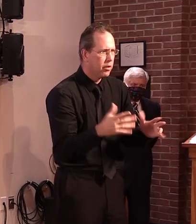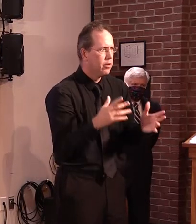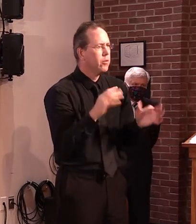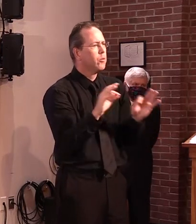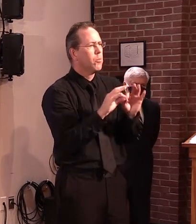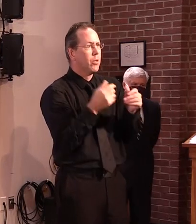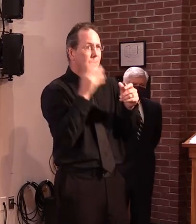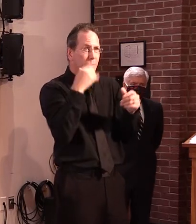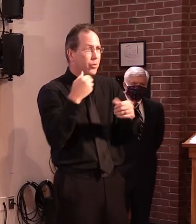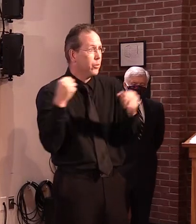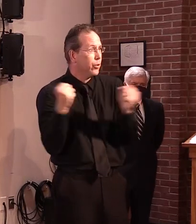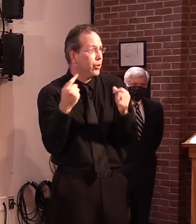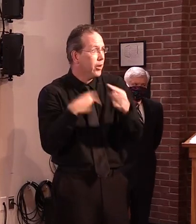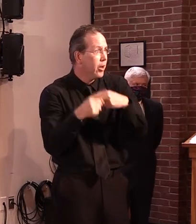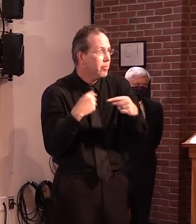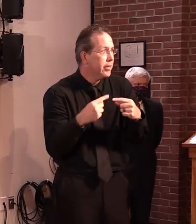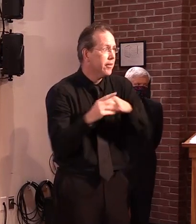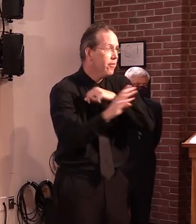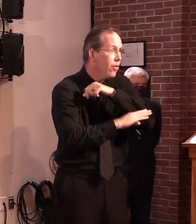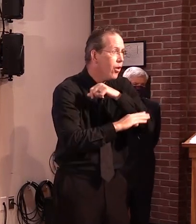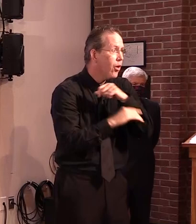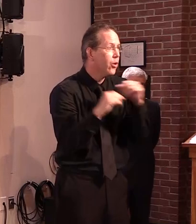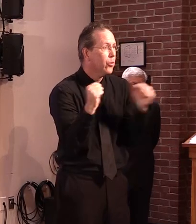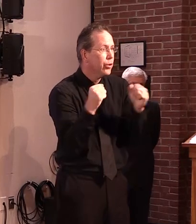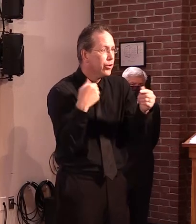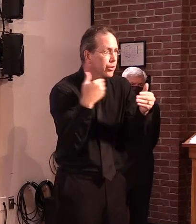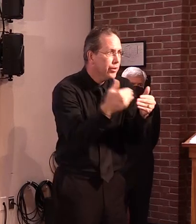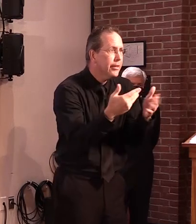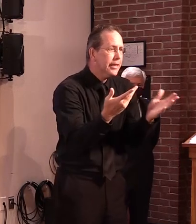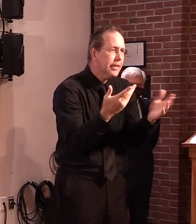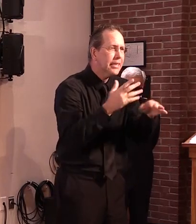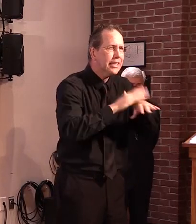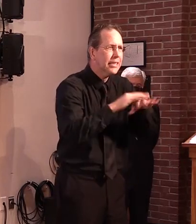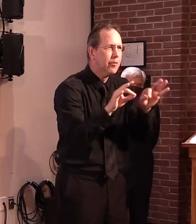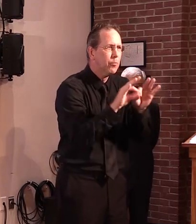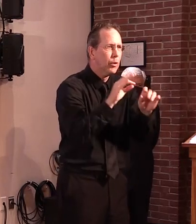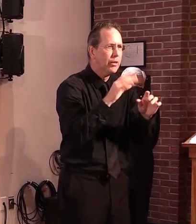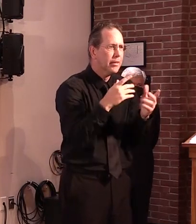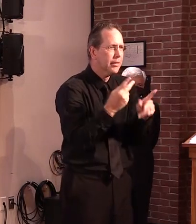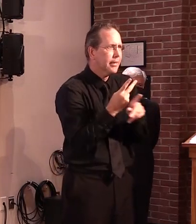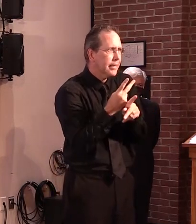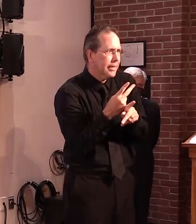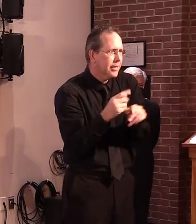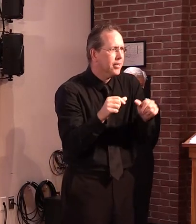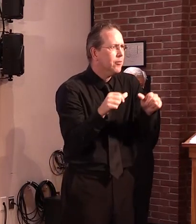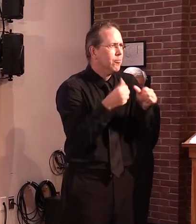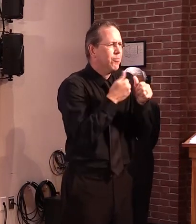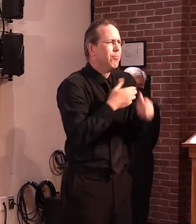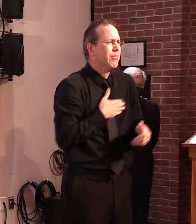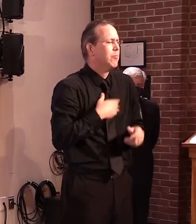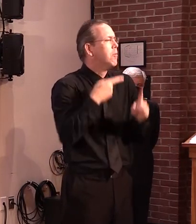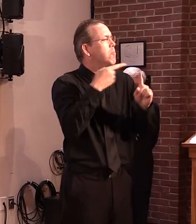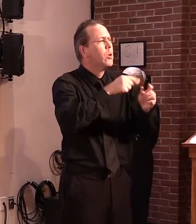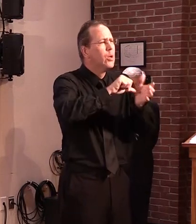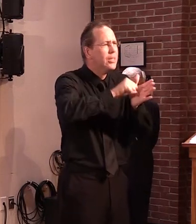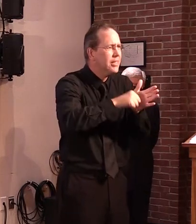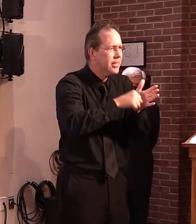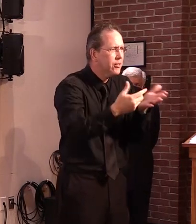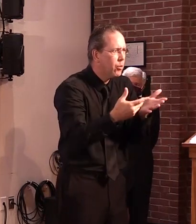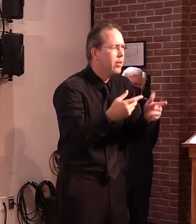the fall and the winter. So good question. Let's everybody keep our guard up and not be